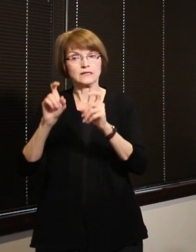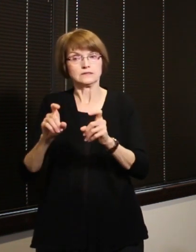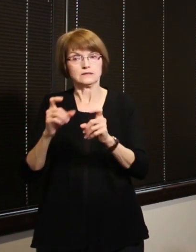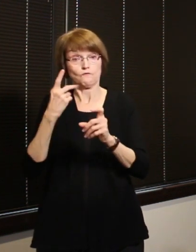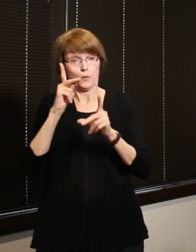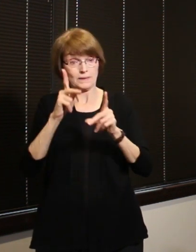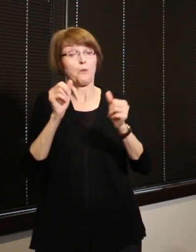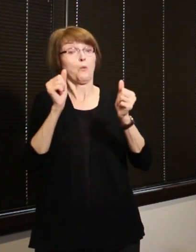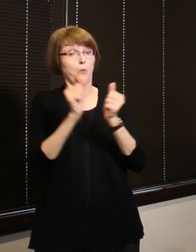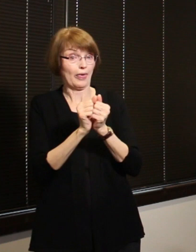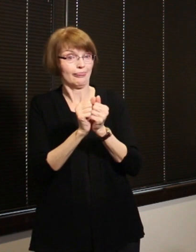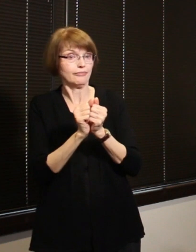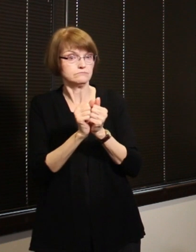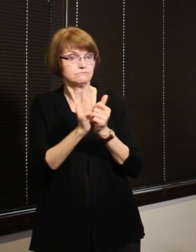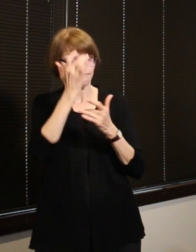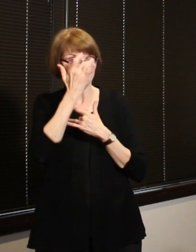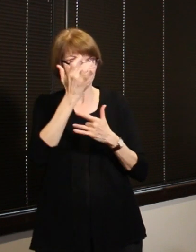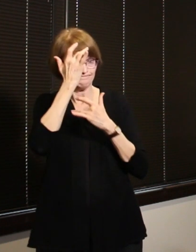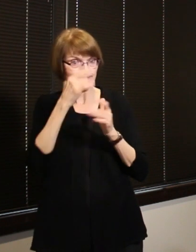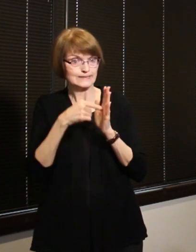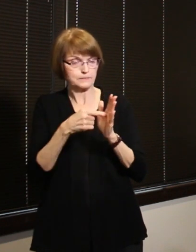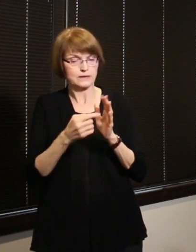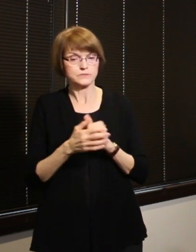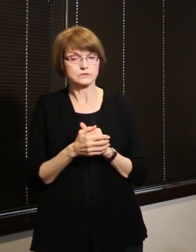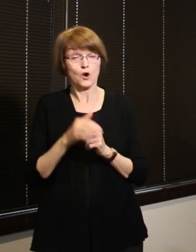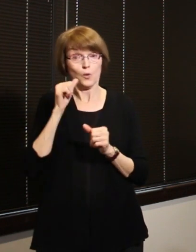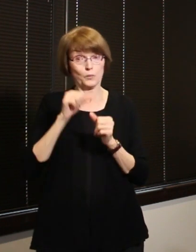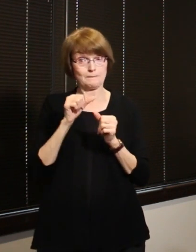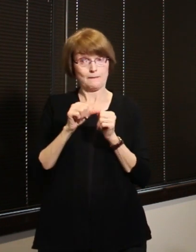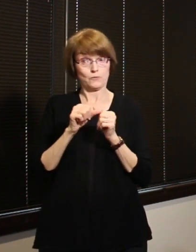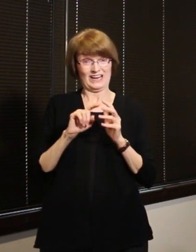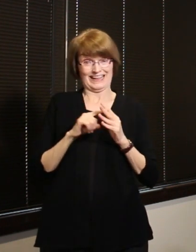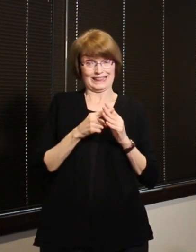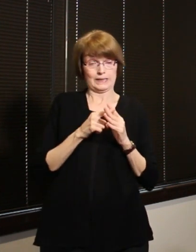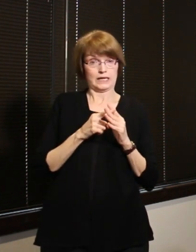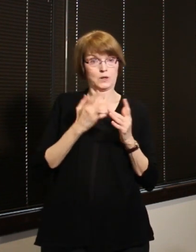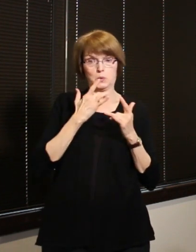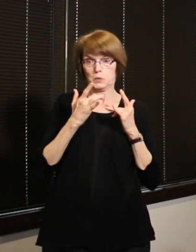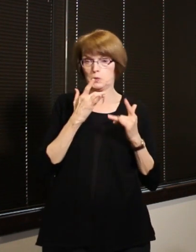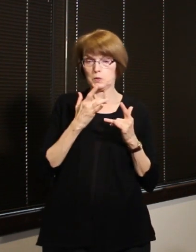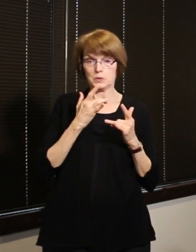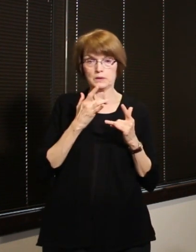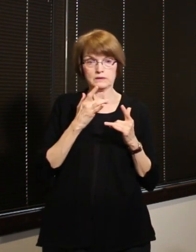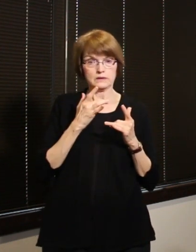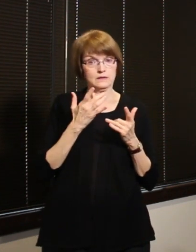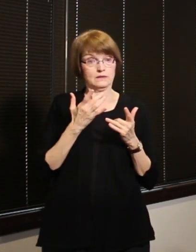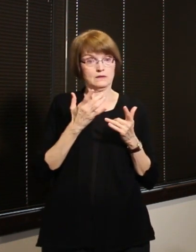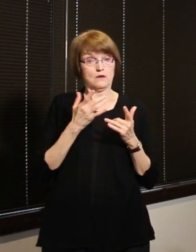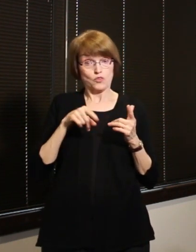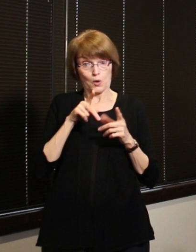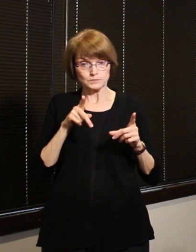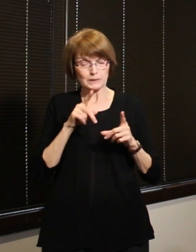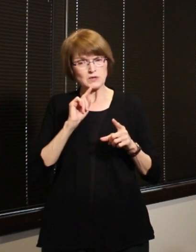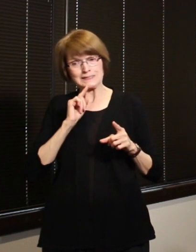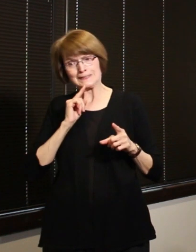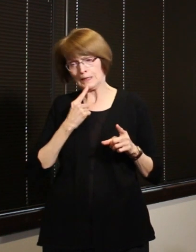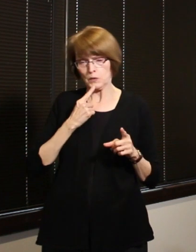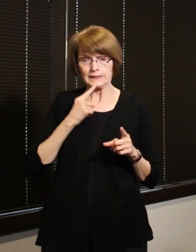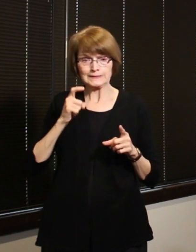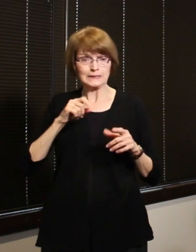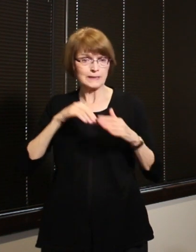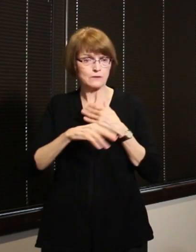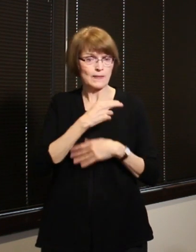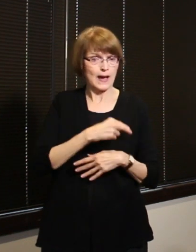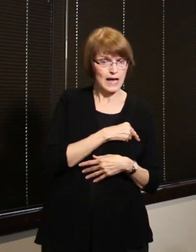symptomatic individuals. If you remember early on, we were really only testing symptomatic people that were going to get admitted to the hospitals or healthcare workers.